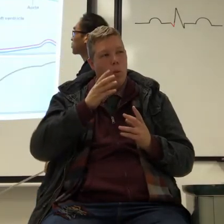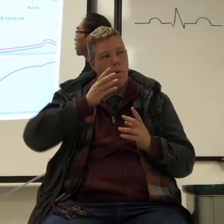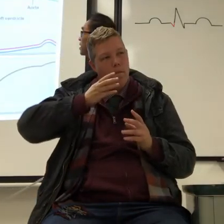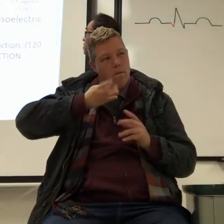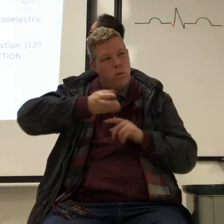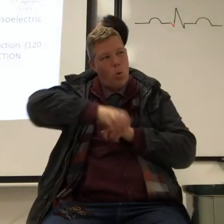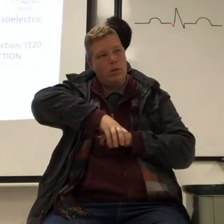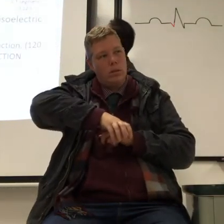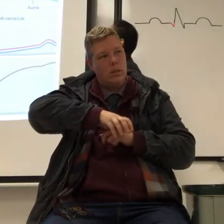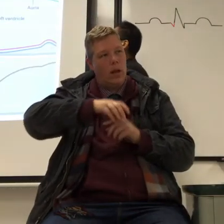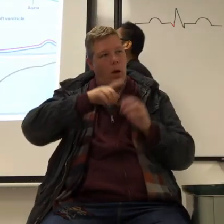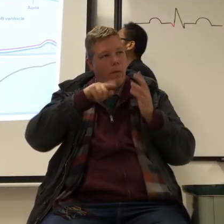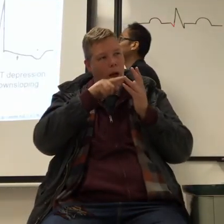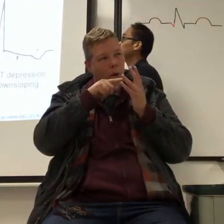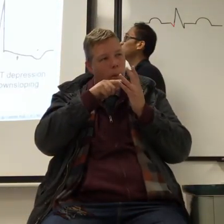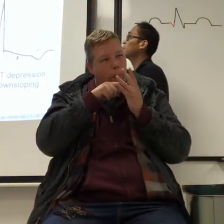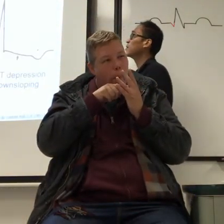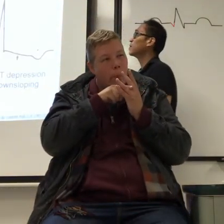And that's great because